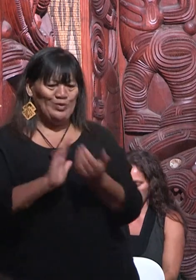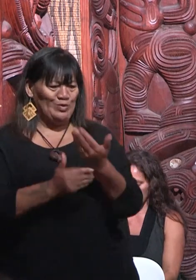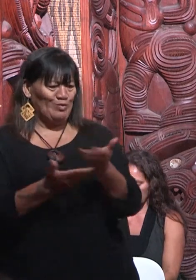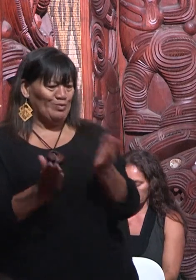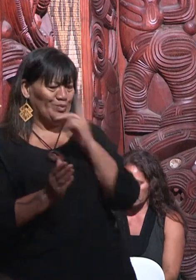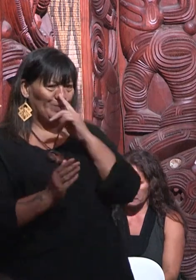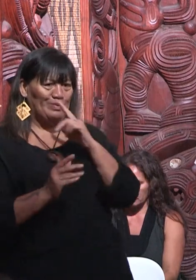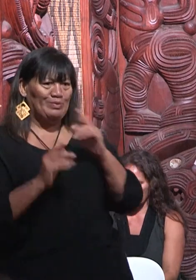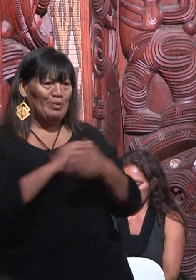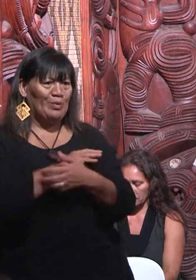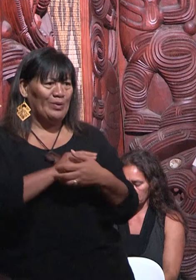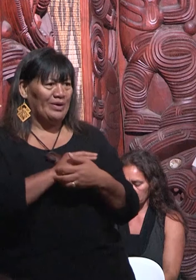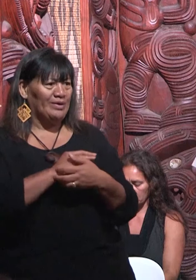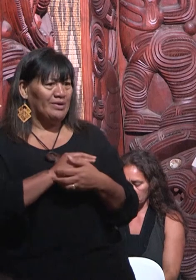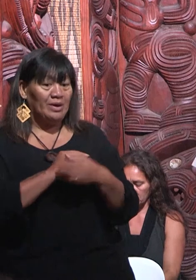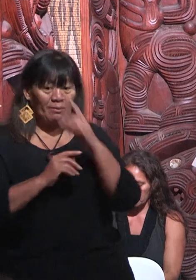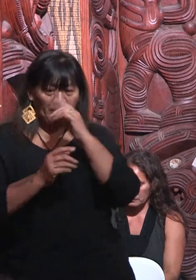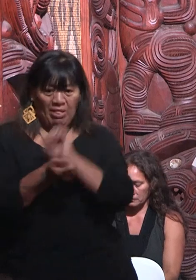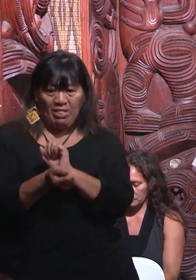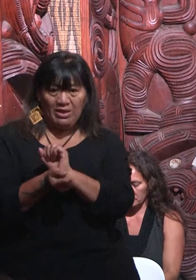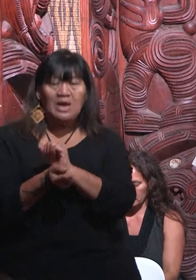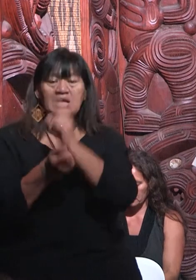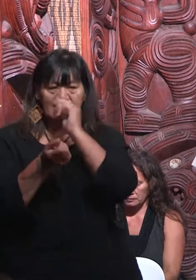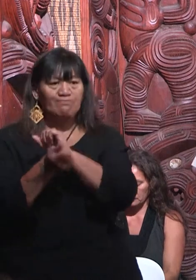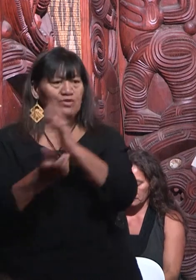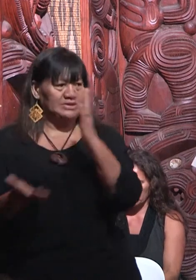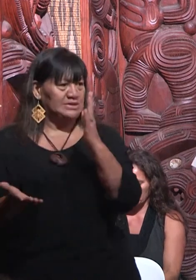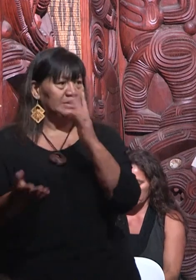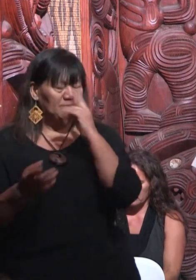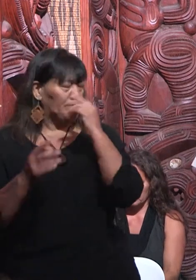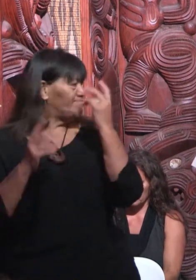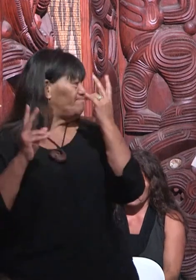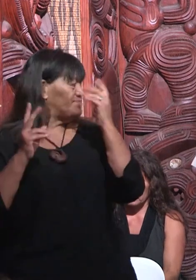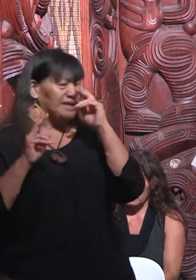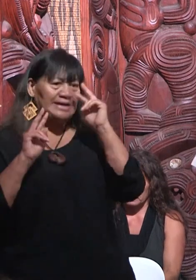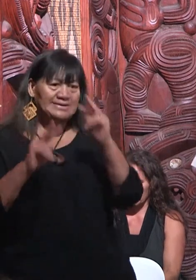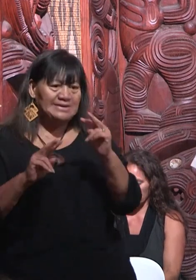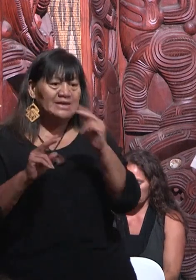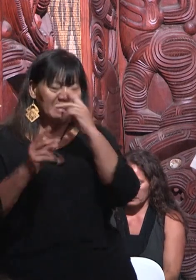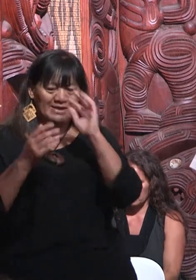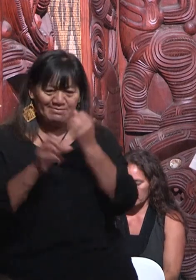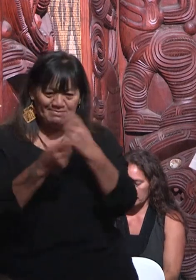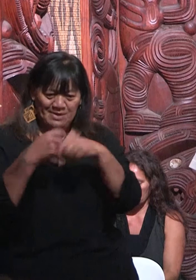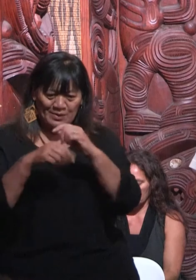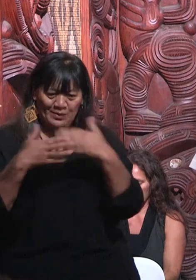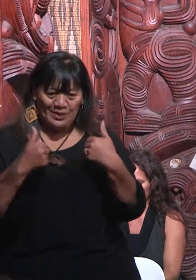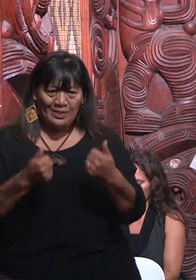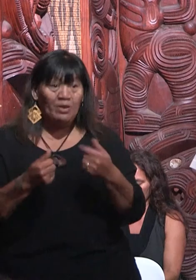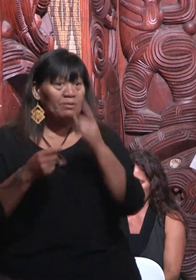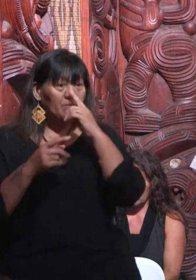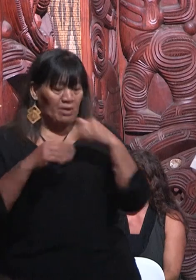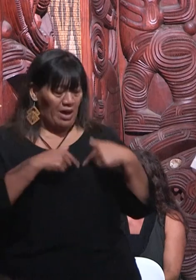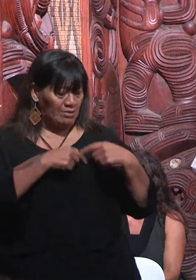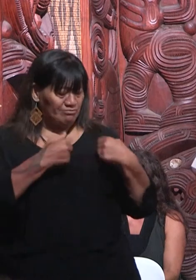poor, liberty for the oppressed, sight for the blind, and healing for